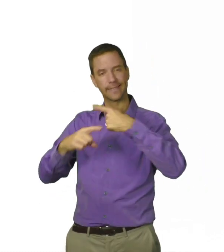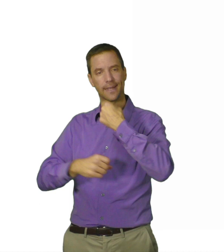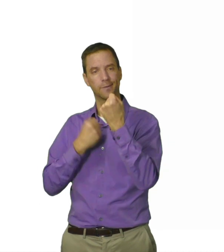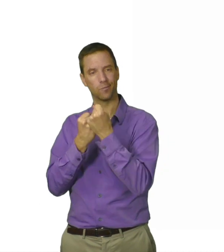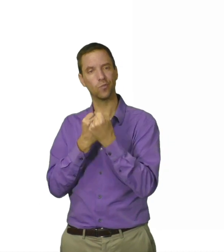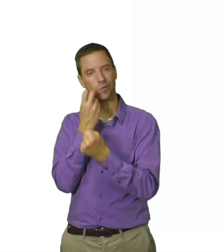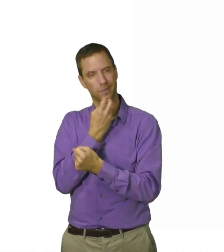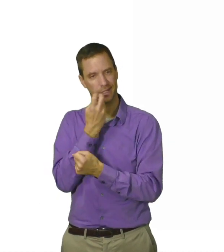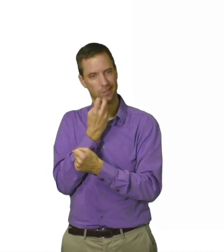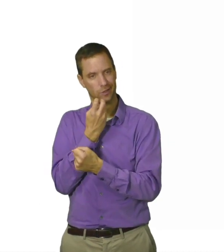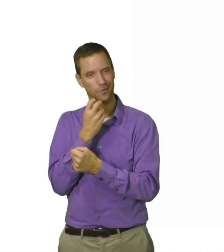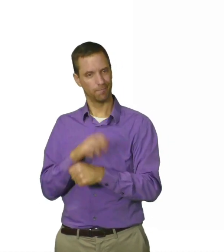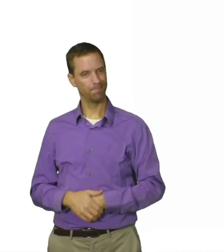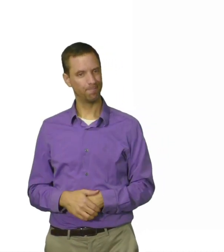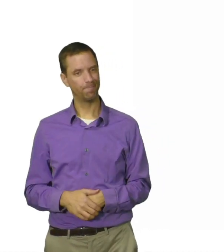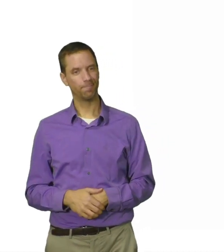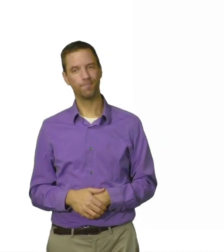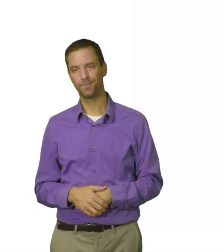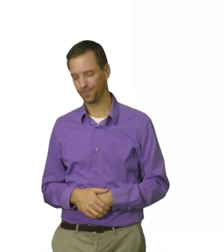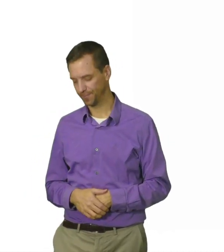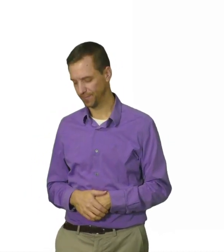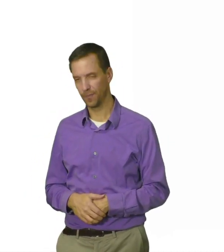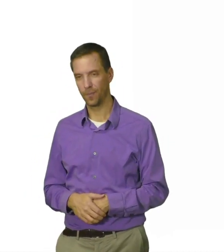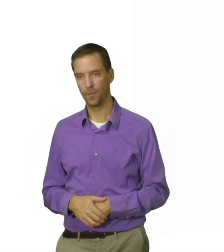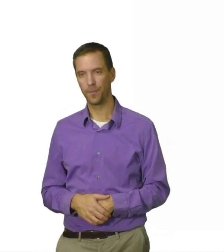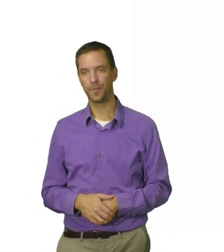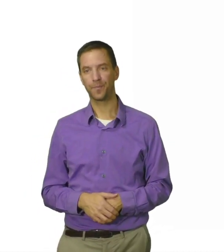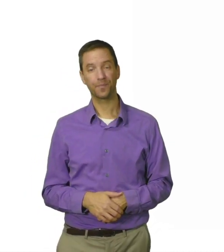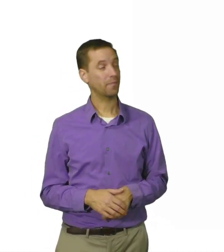this case, most of the child's input is coming from sign-supported speech.